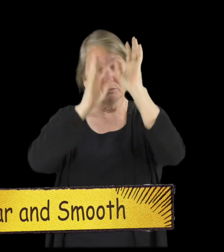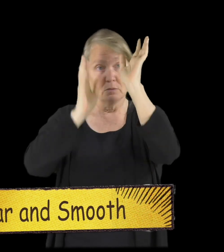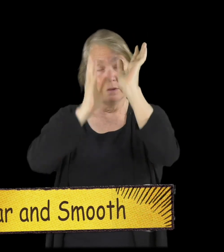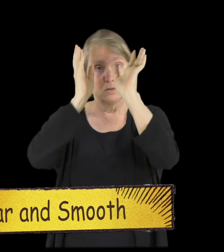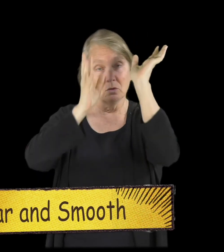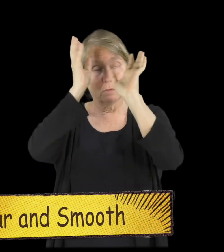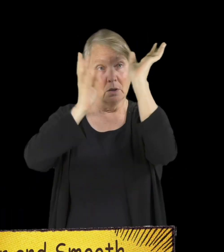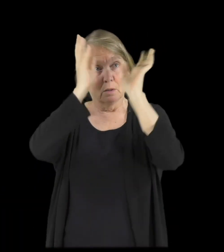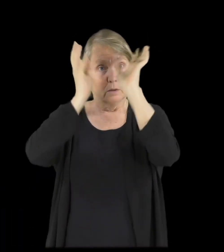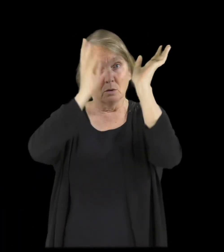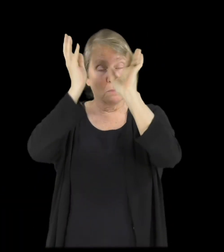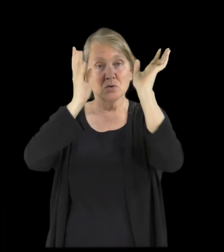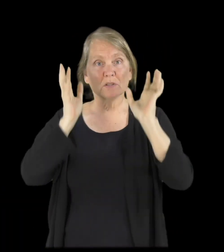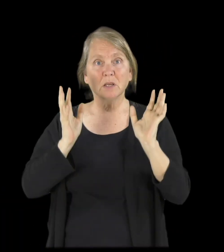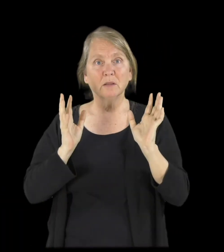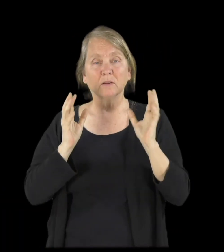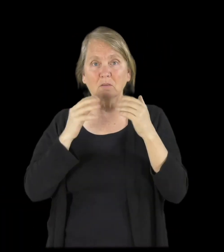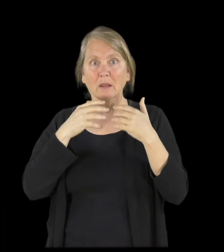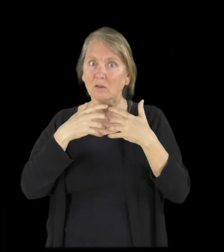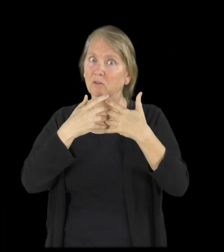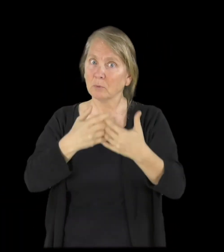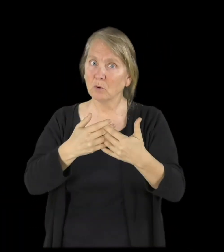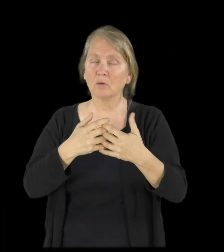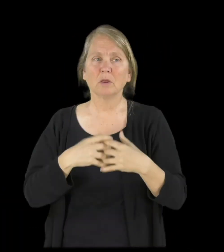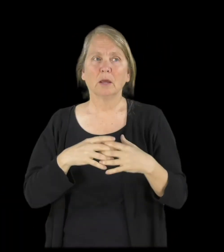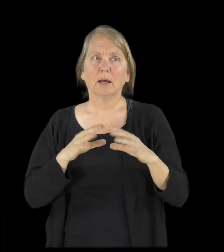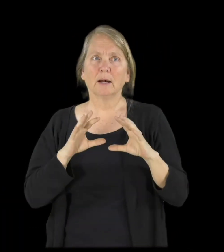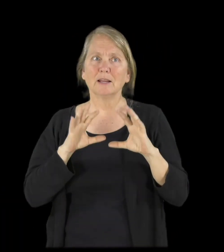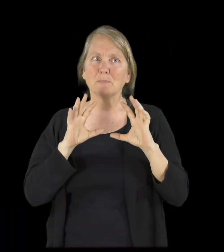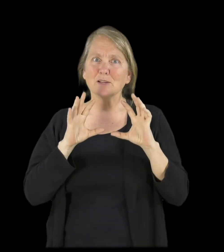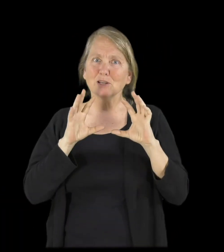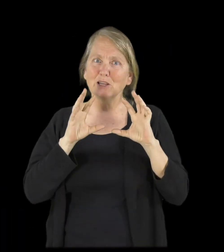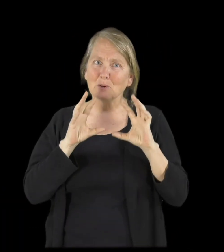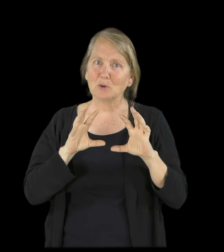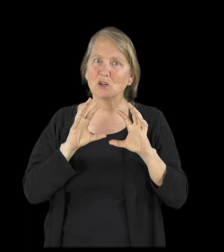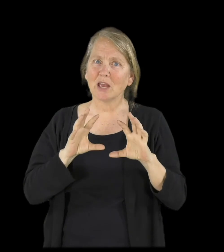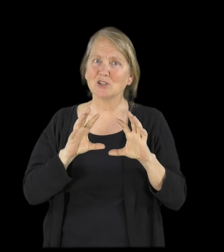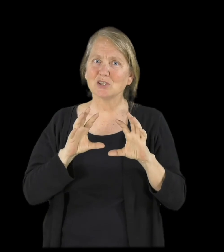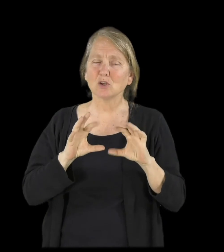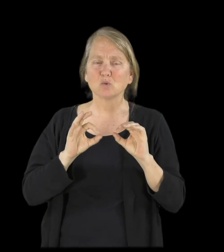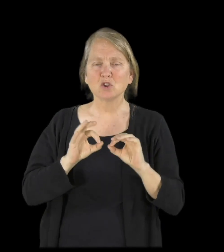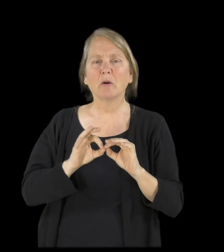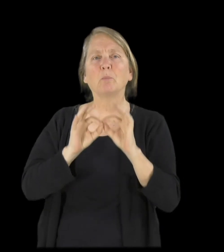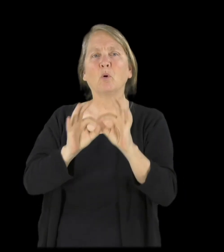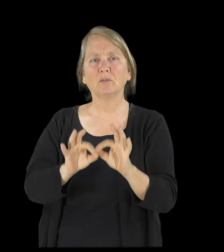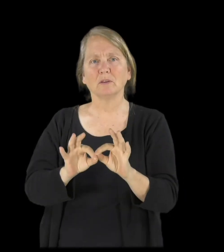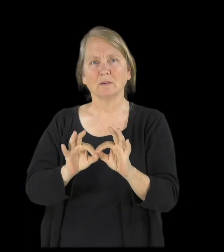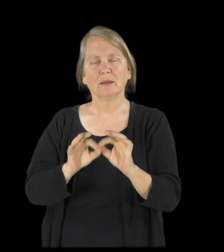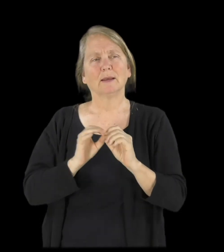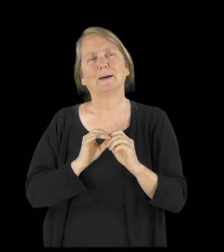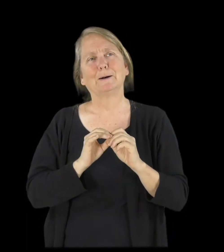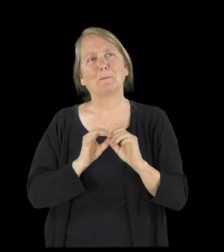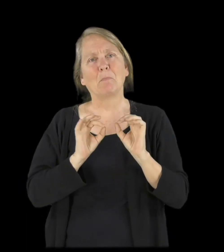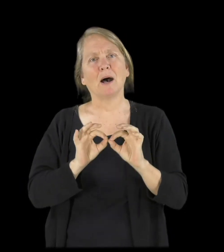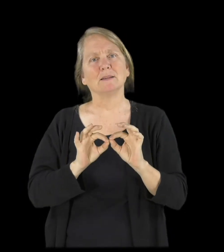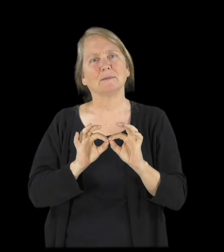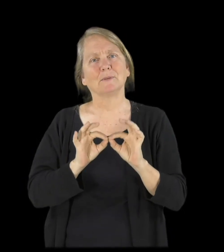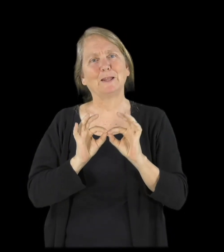gives you, motion sickness, that it's smooth. It's basically communication skills, which are important. But, and here's the